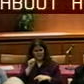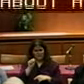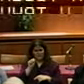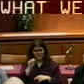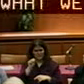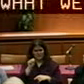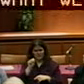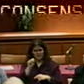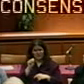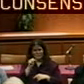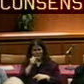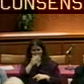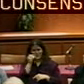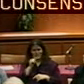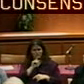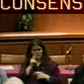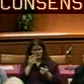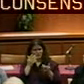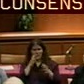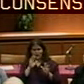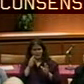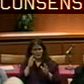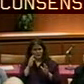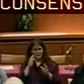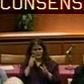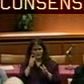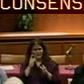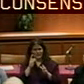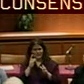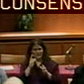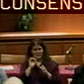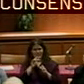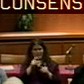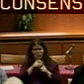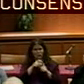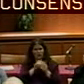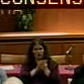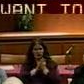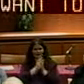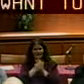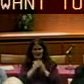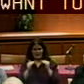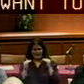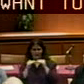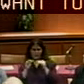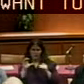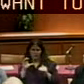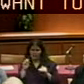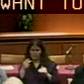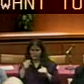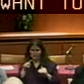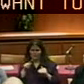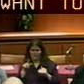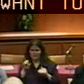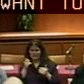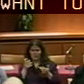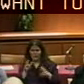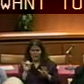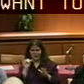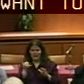Because I really don't want to see the word consensus be a synonym for compromise, because I don't want to sacrifice the